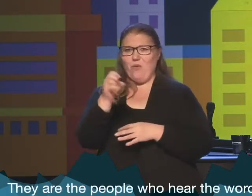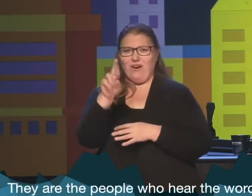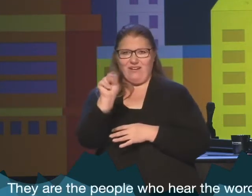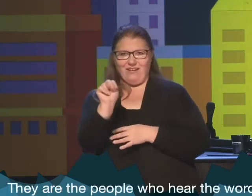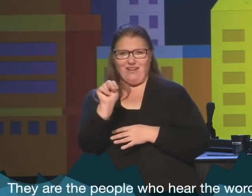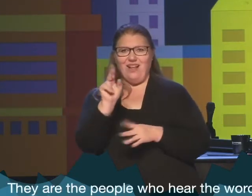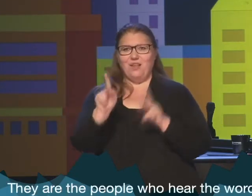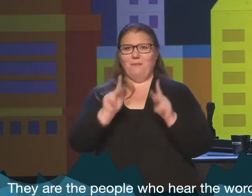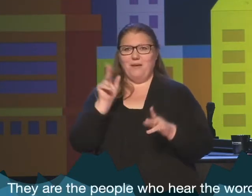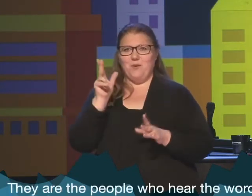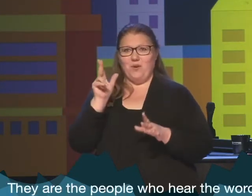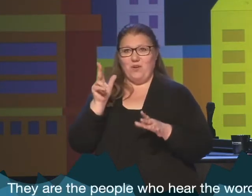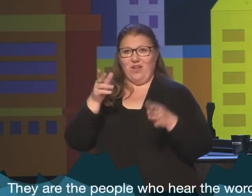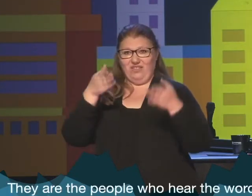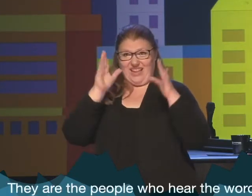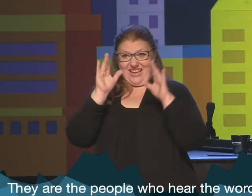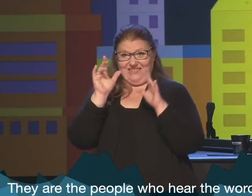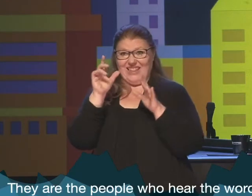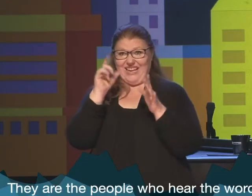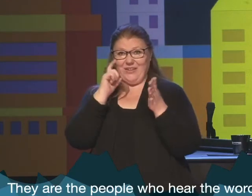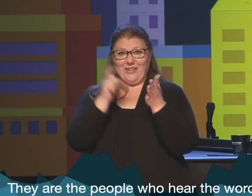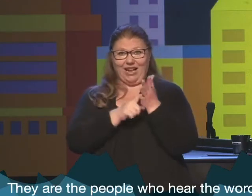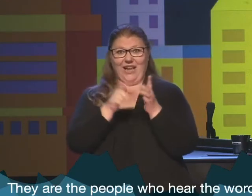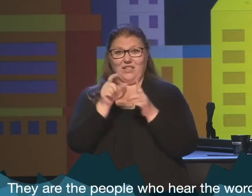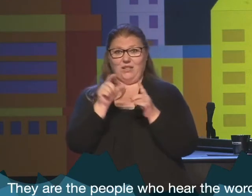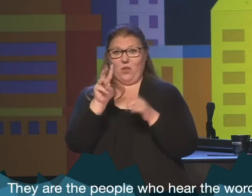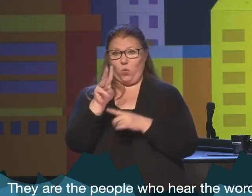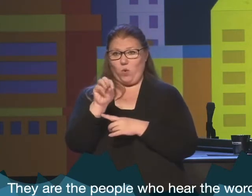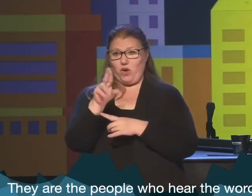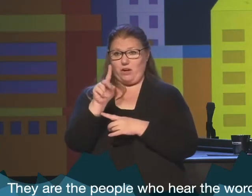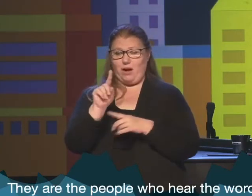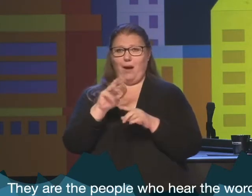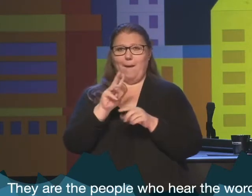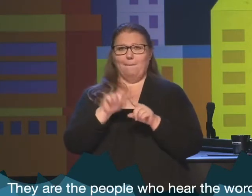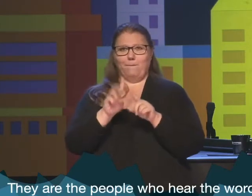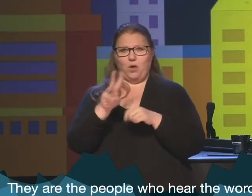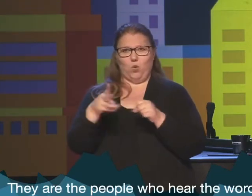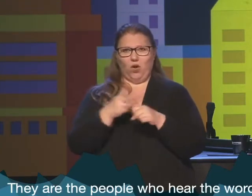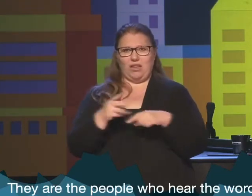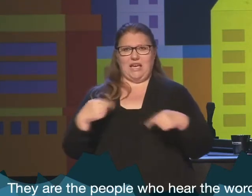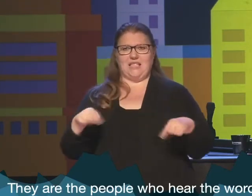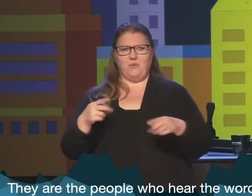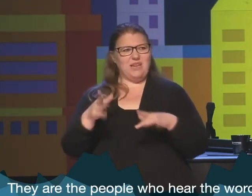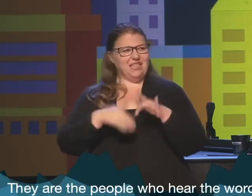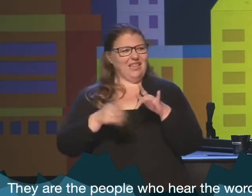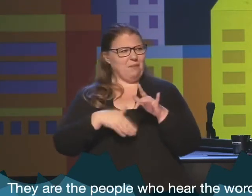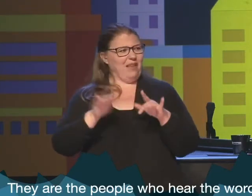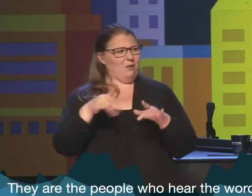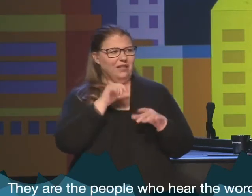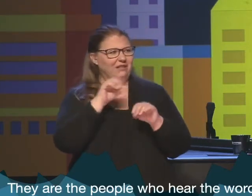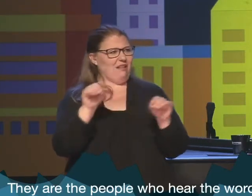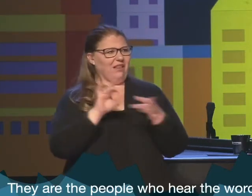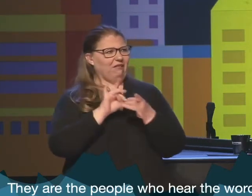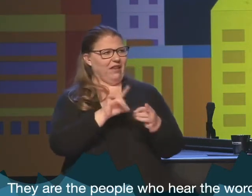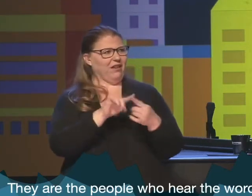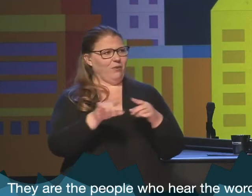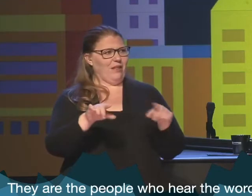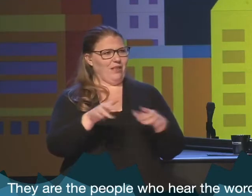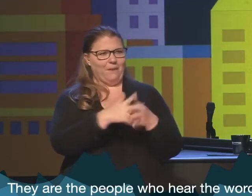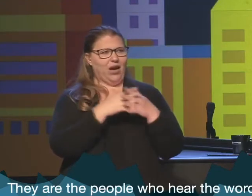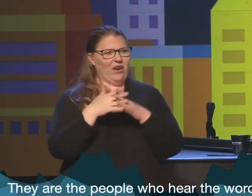who hear the word, but worldly anxiety. You know what, let's just skip this one over. It has nothing to do with America. This